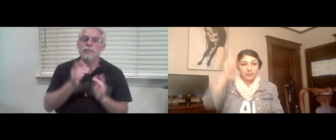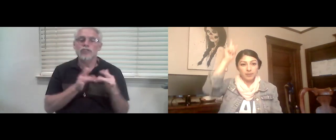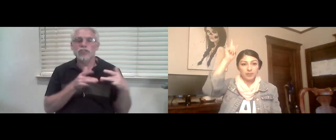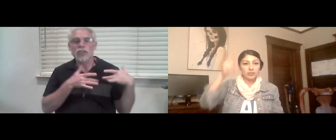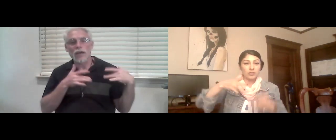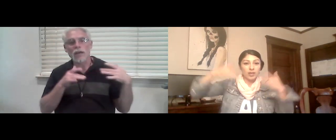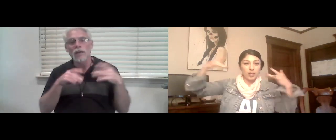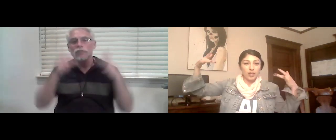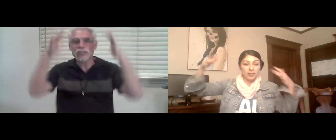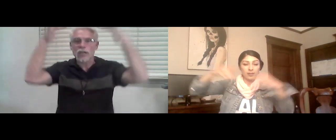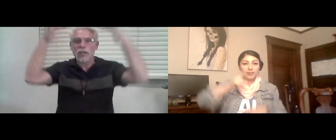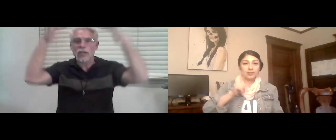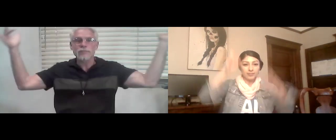him